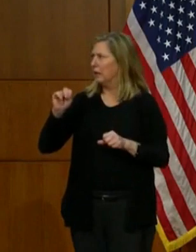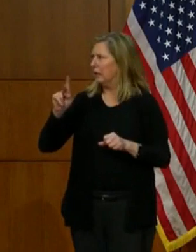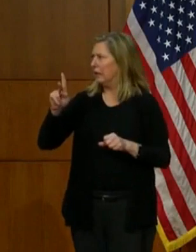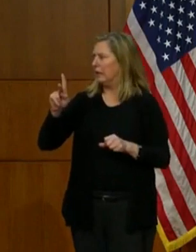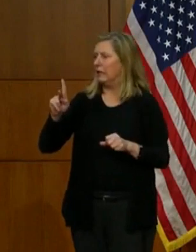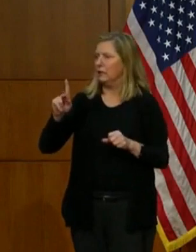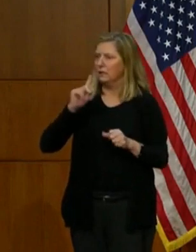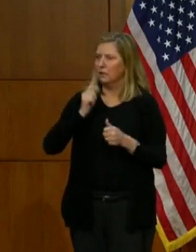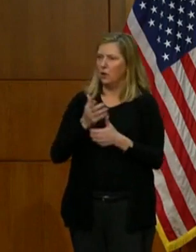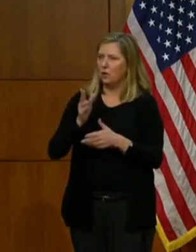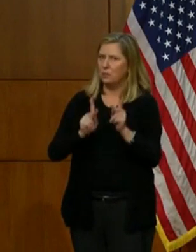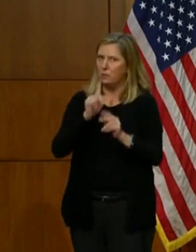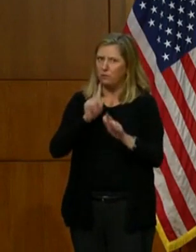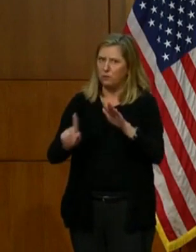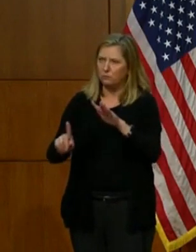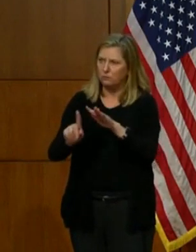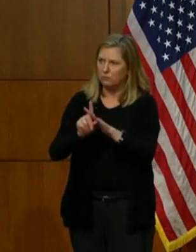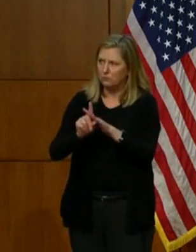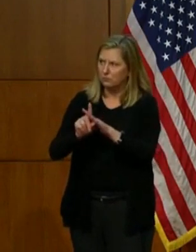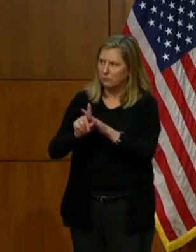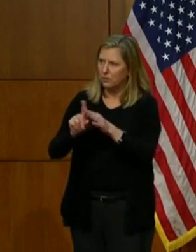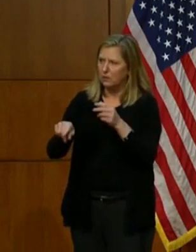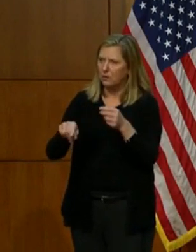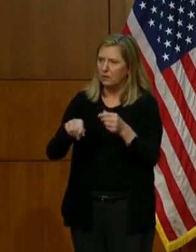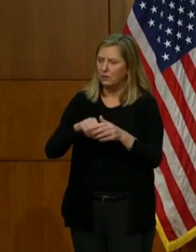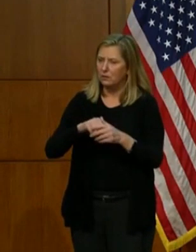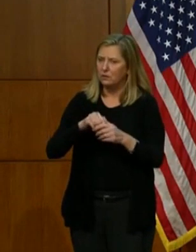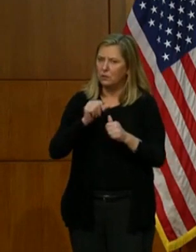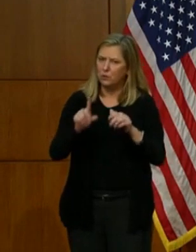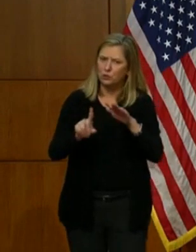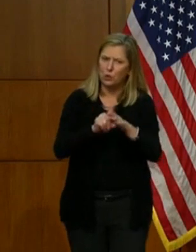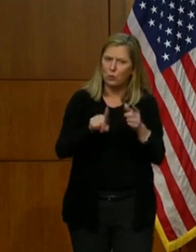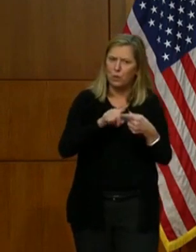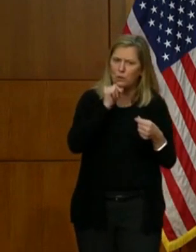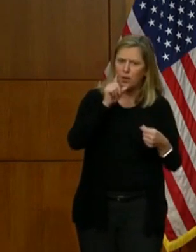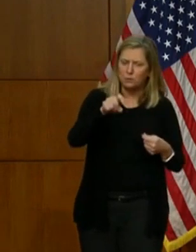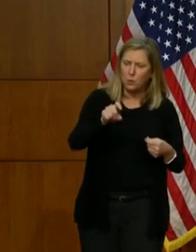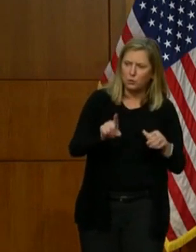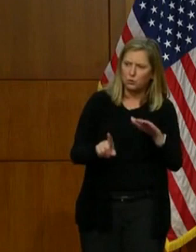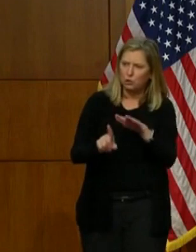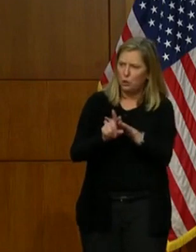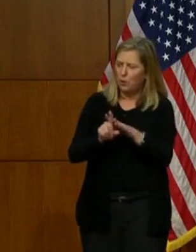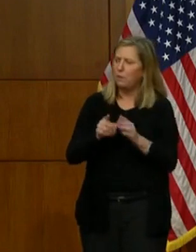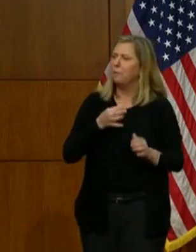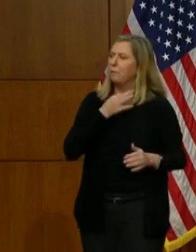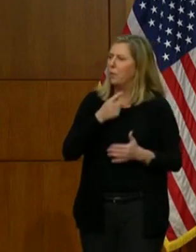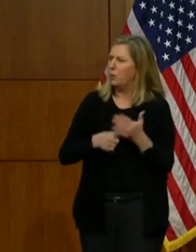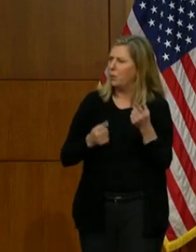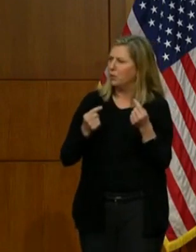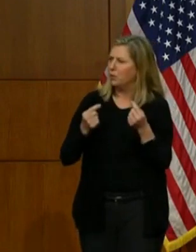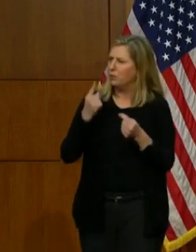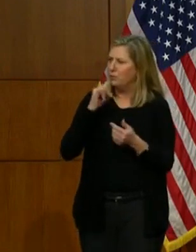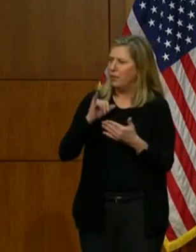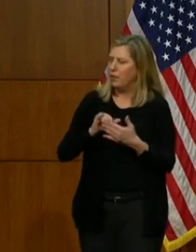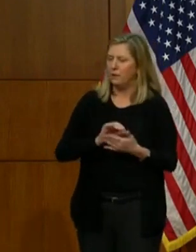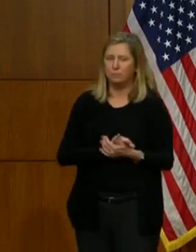people showing up when they weren't supposed to show up. What's the state doing to address that?